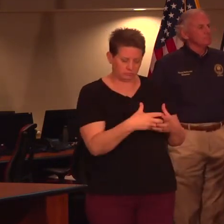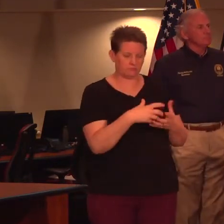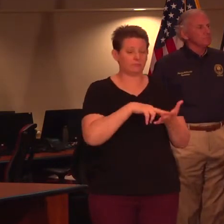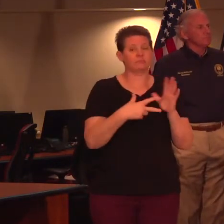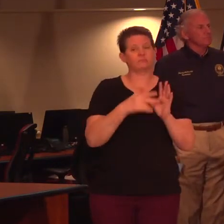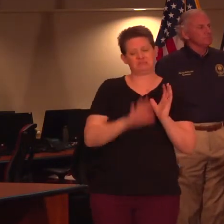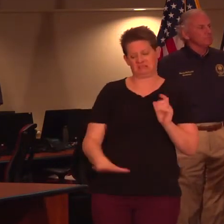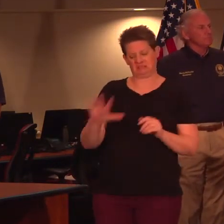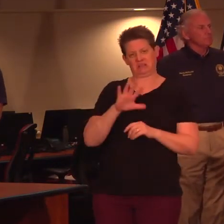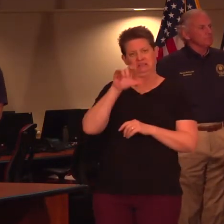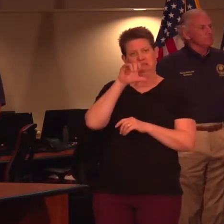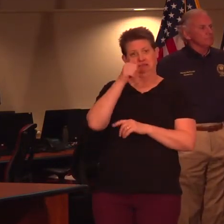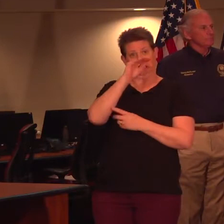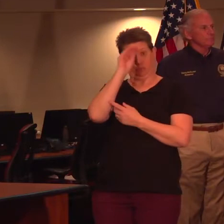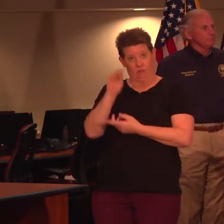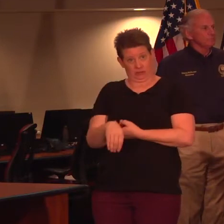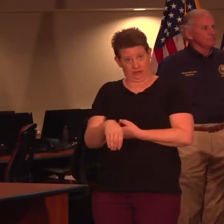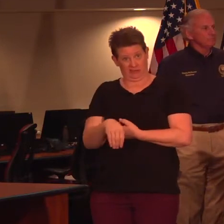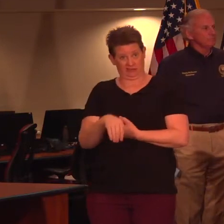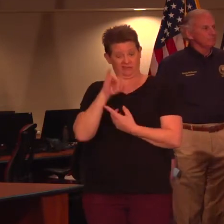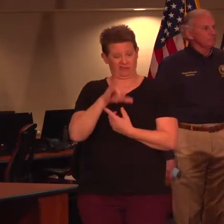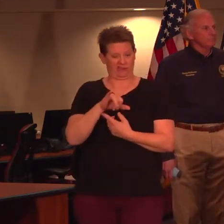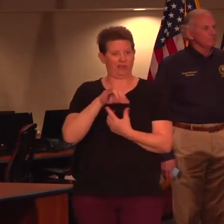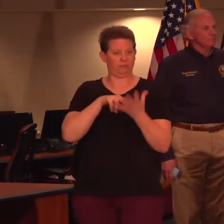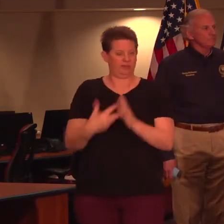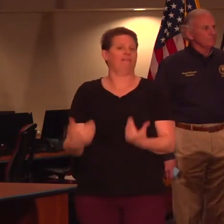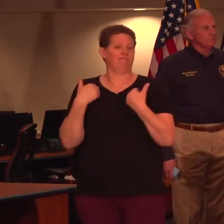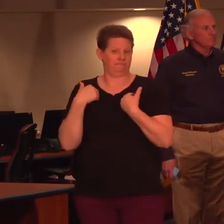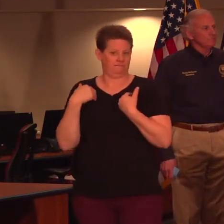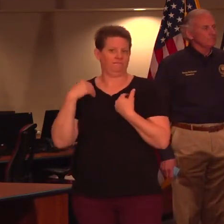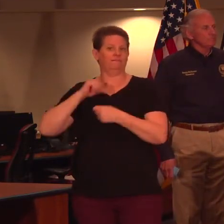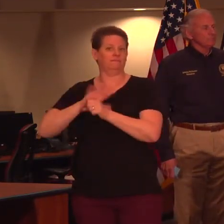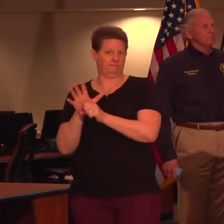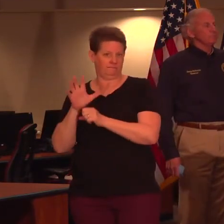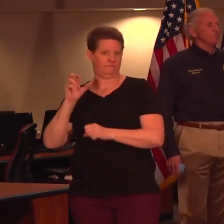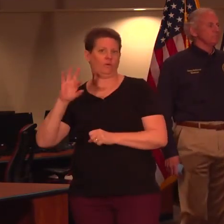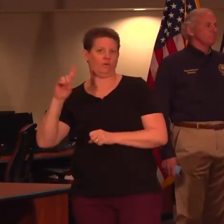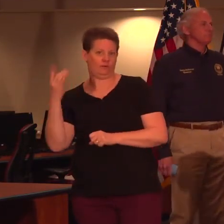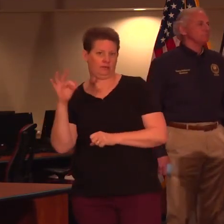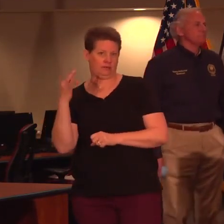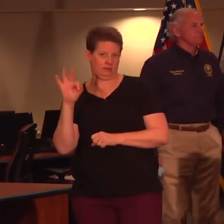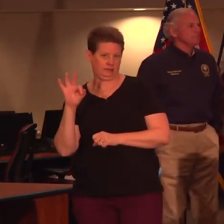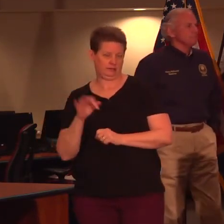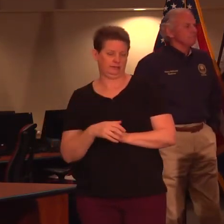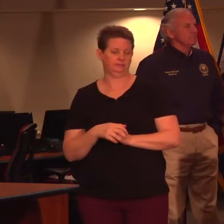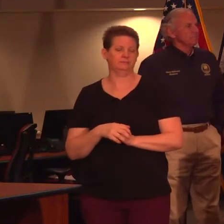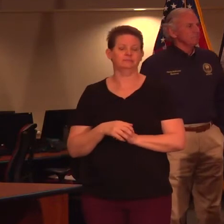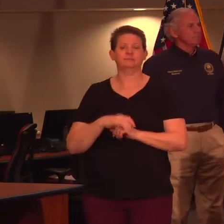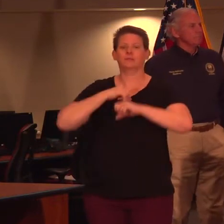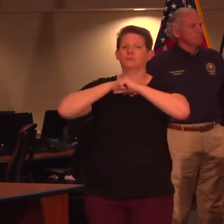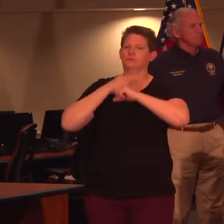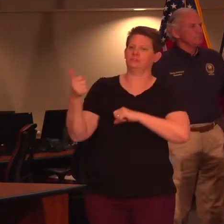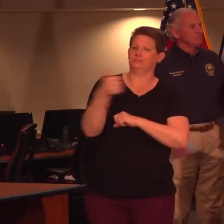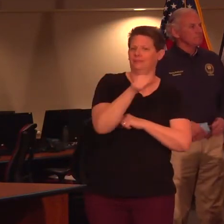approximately 10% of tests from South Carolina residents have been positive for COVID-19. Protect yourself and others from